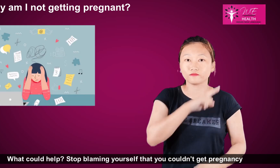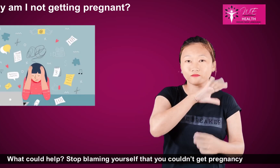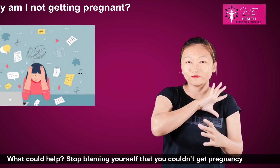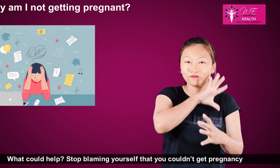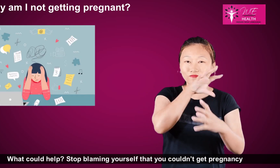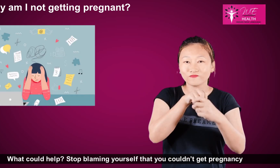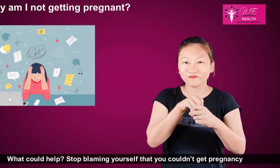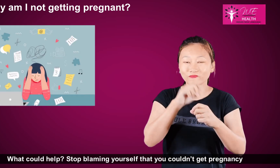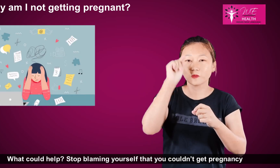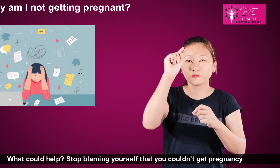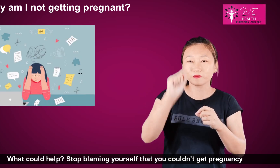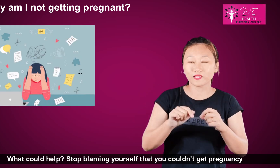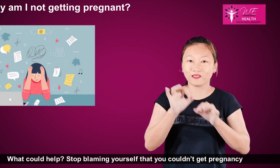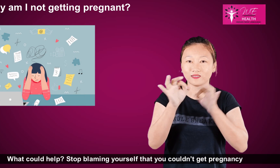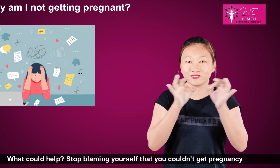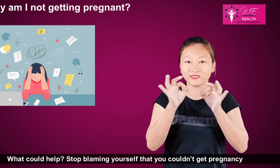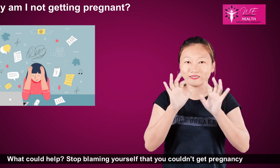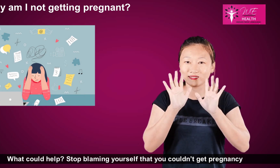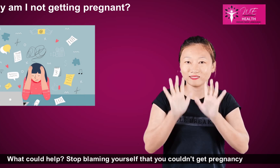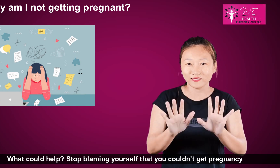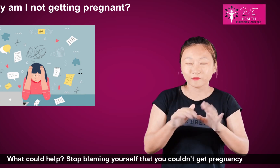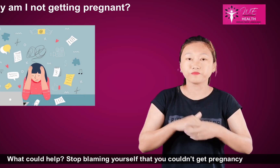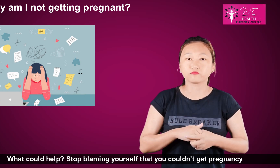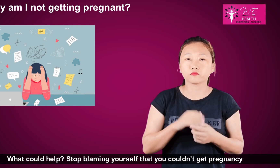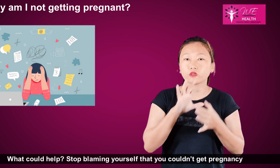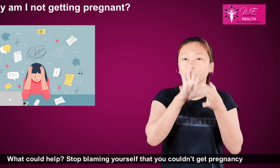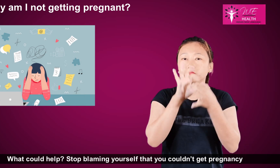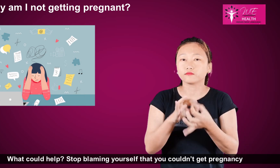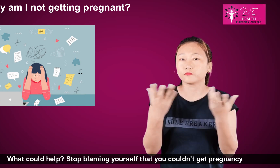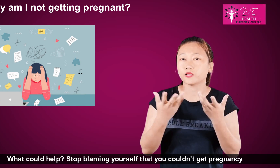What could help? Stop blaming yourself that you couldn't get pregnancy.